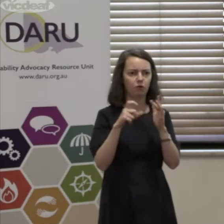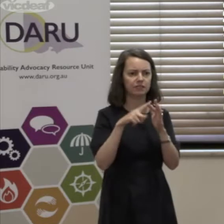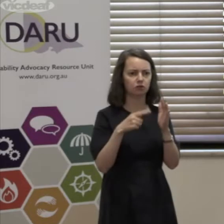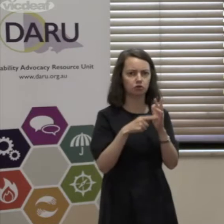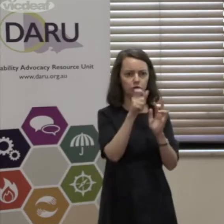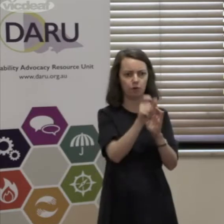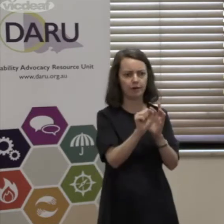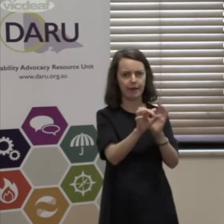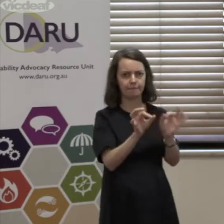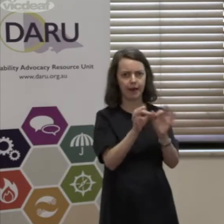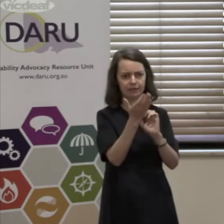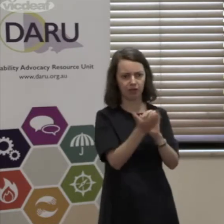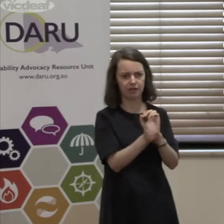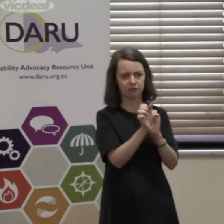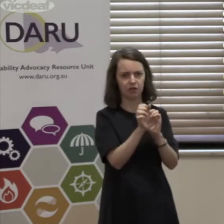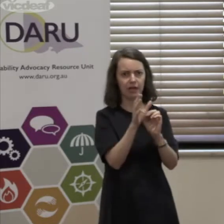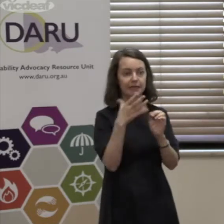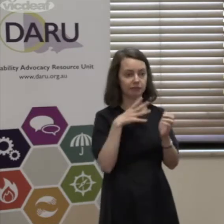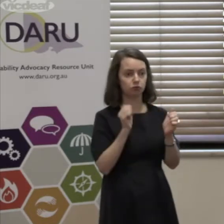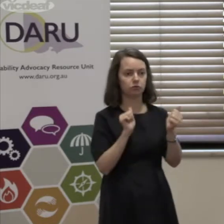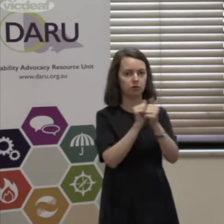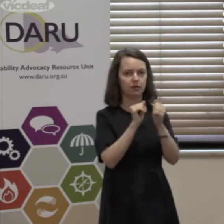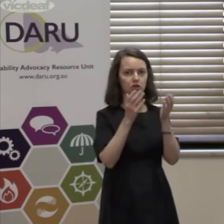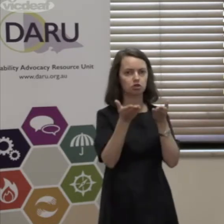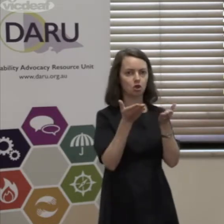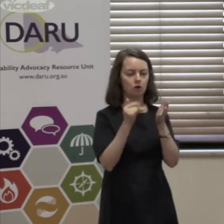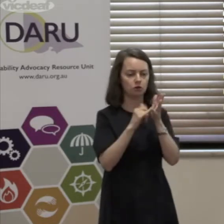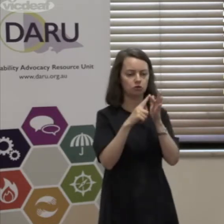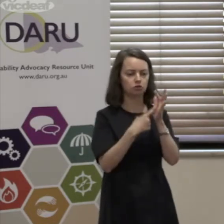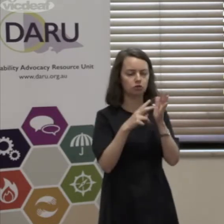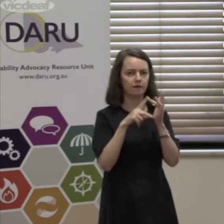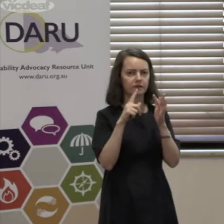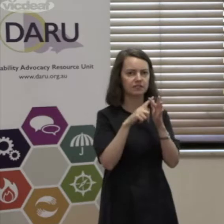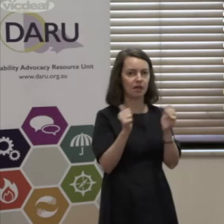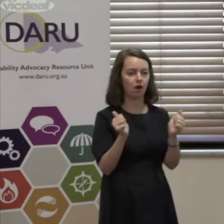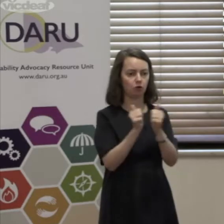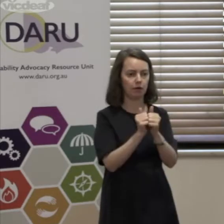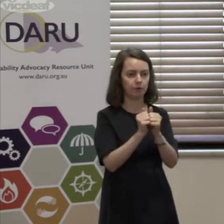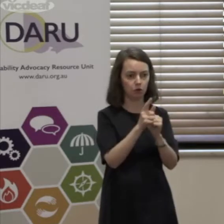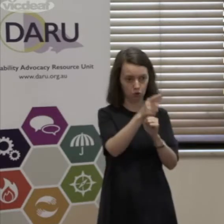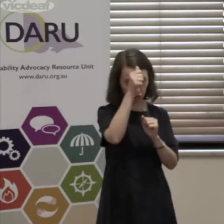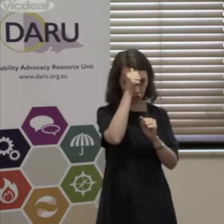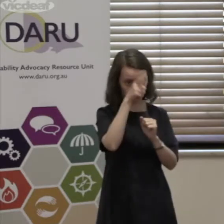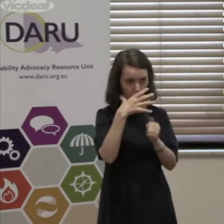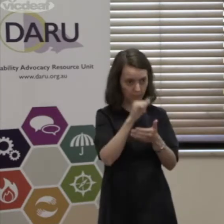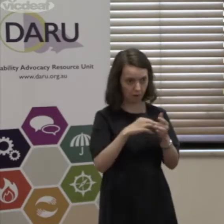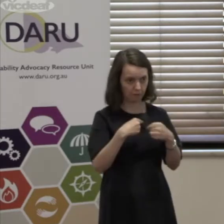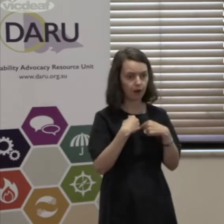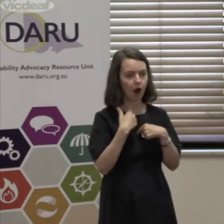plan. You'd have to have a service agreement with the participant that says what you charge. And support